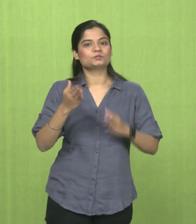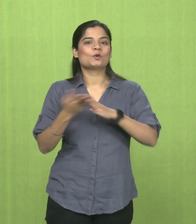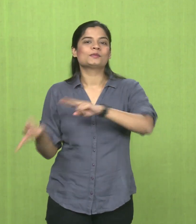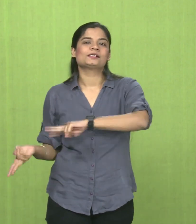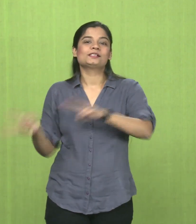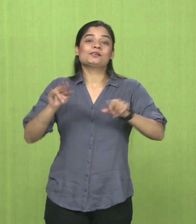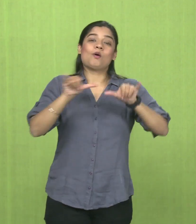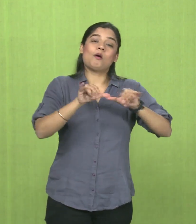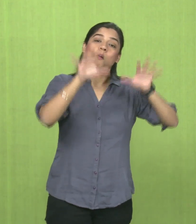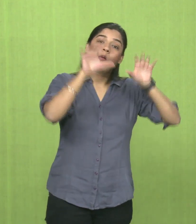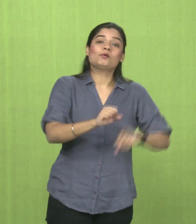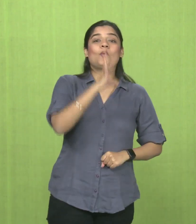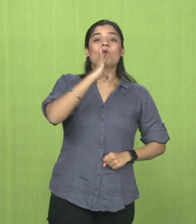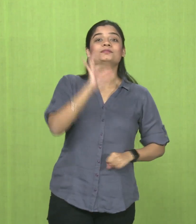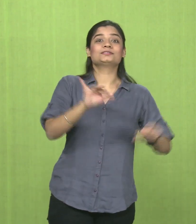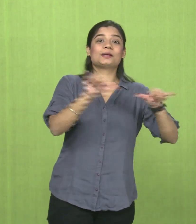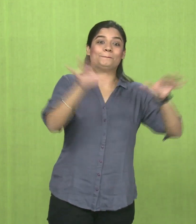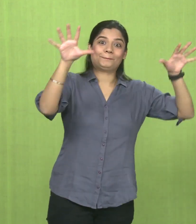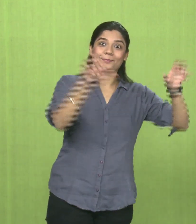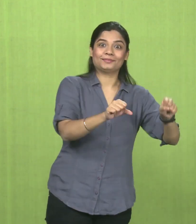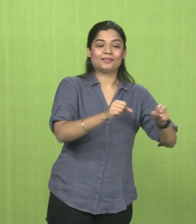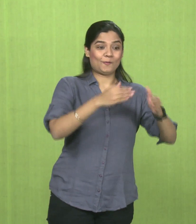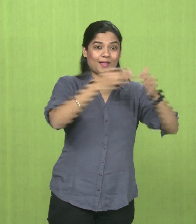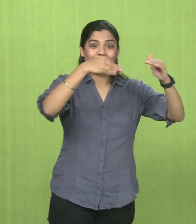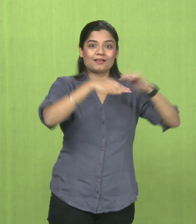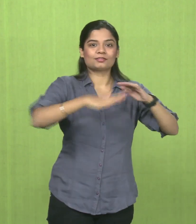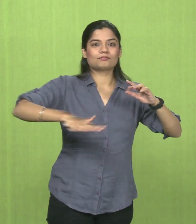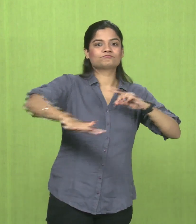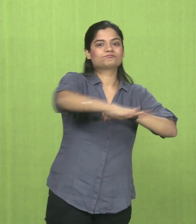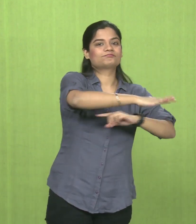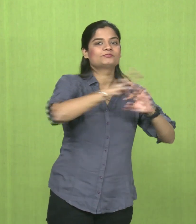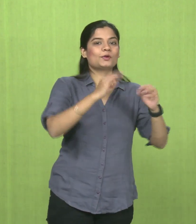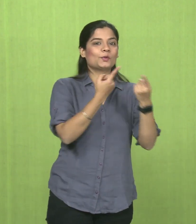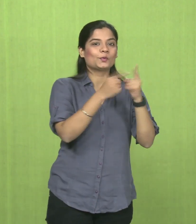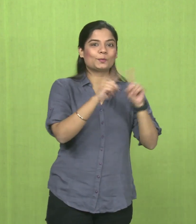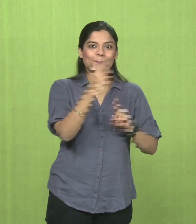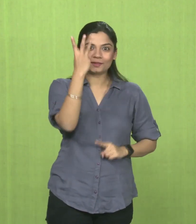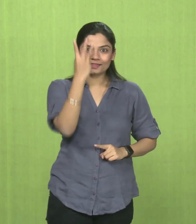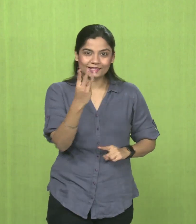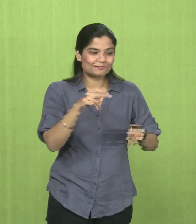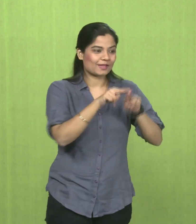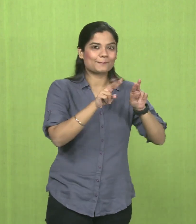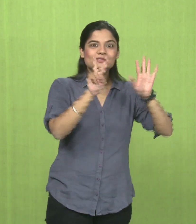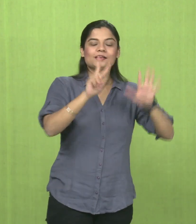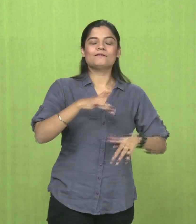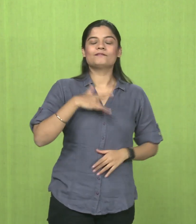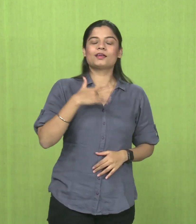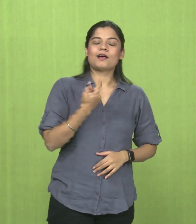Do they decide to move to a rented house? And then later on, they would move to their own